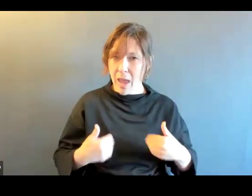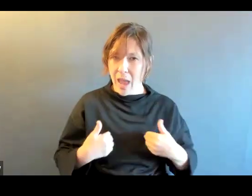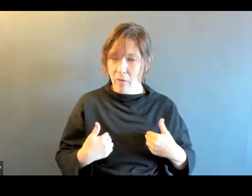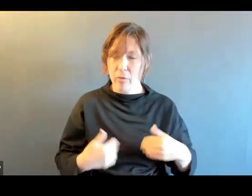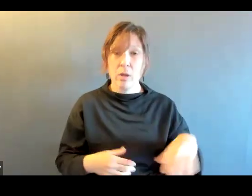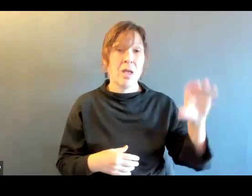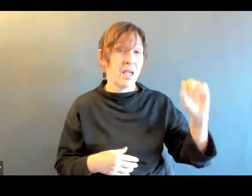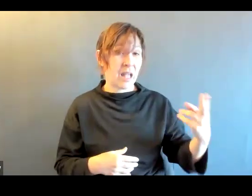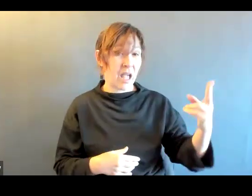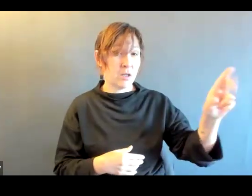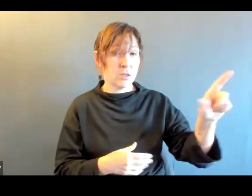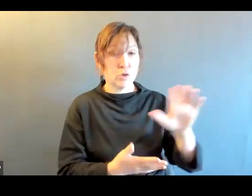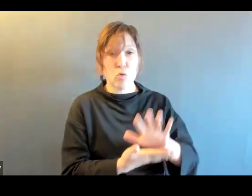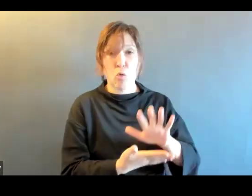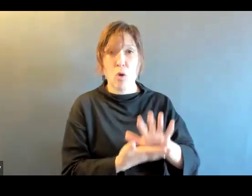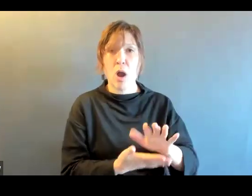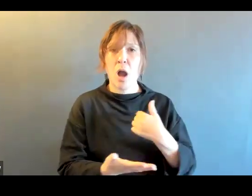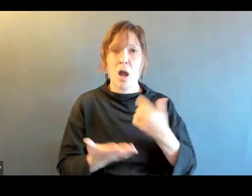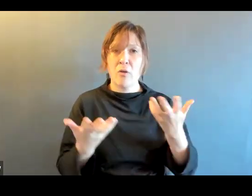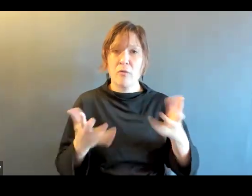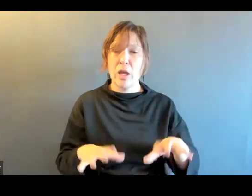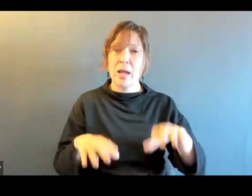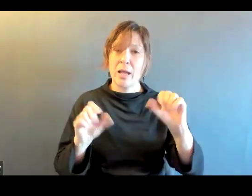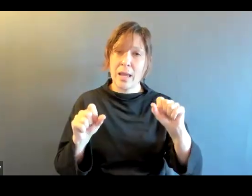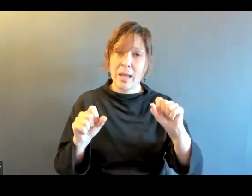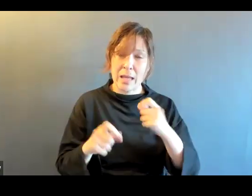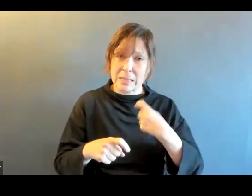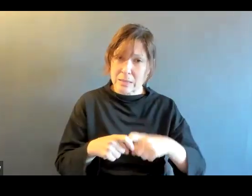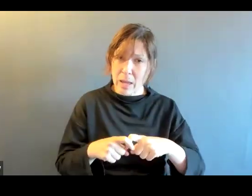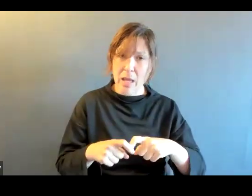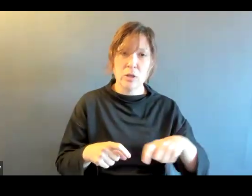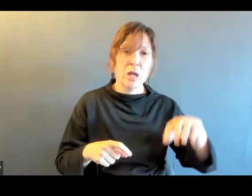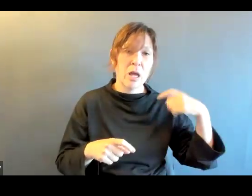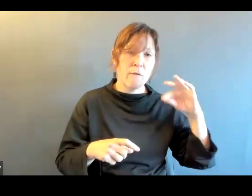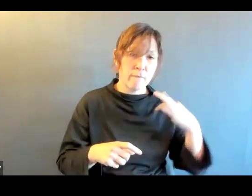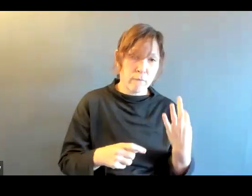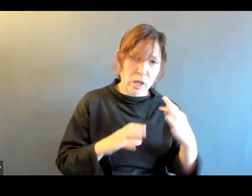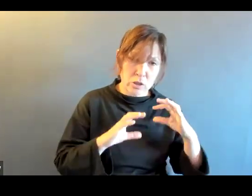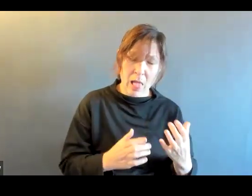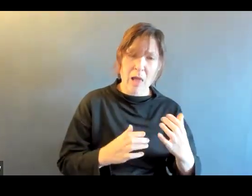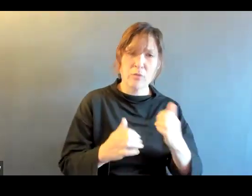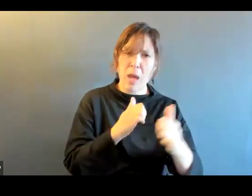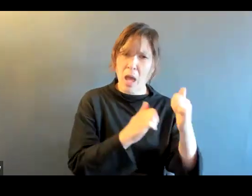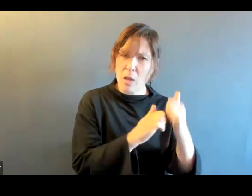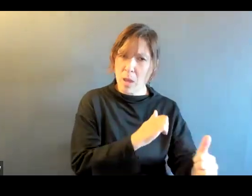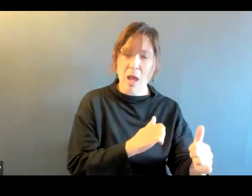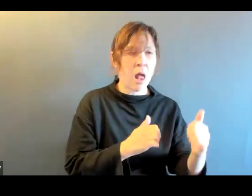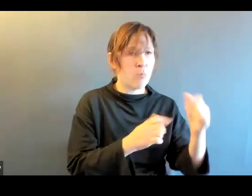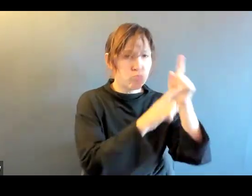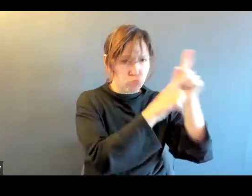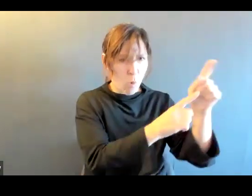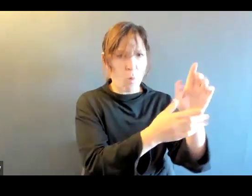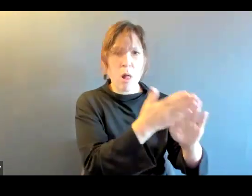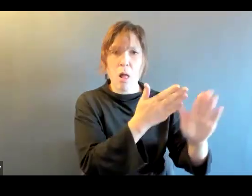I have taken and passed Spanish and French, and I want to go to college. I